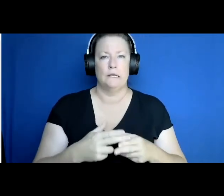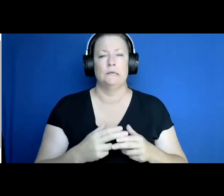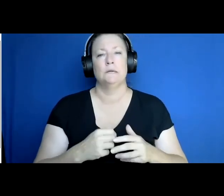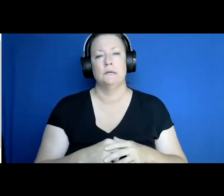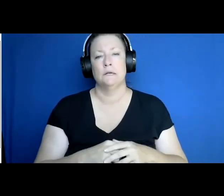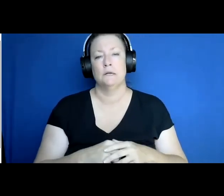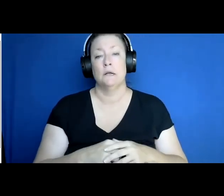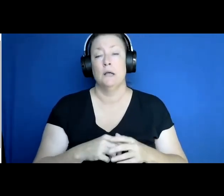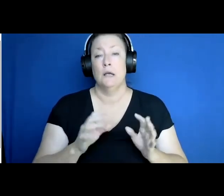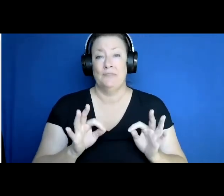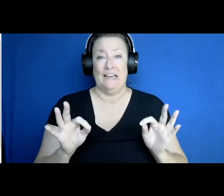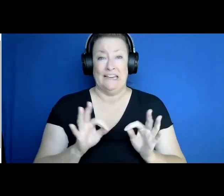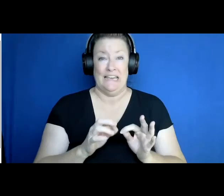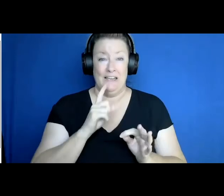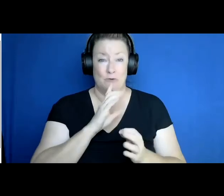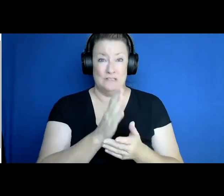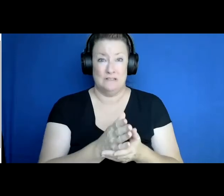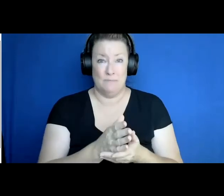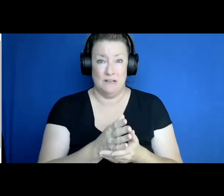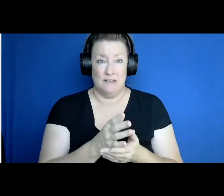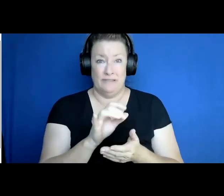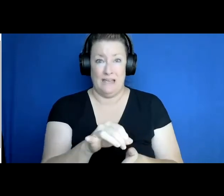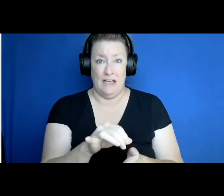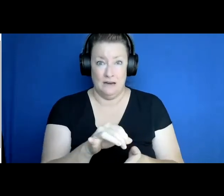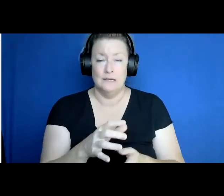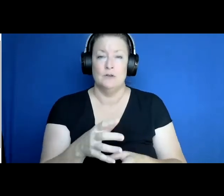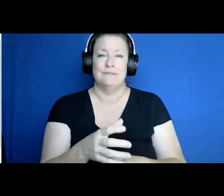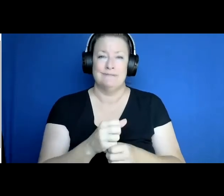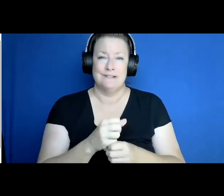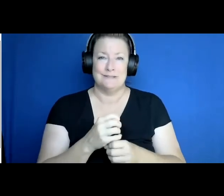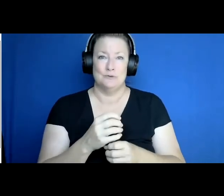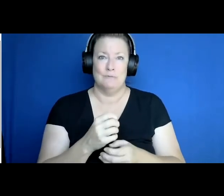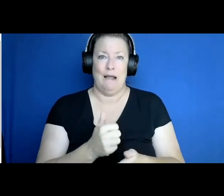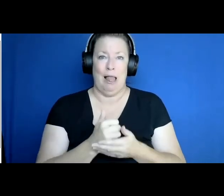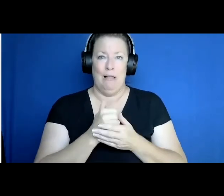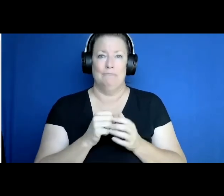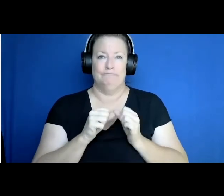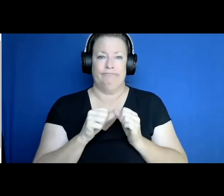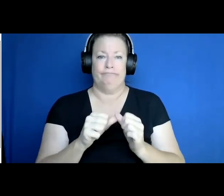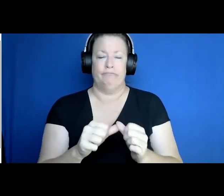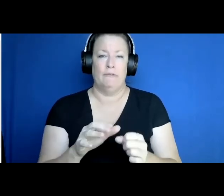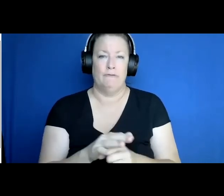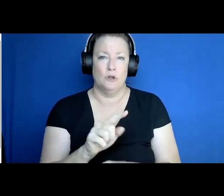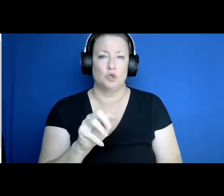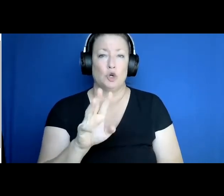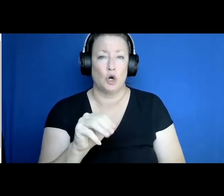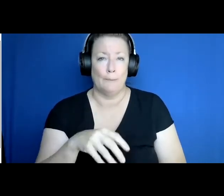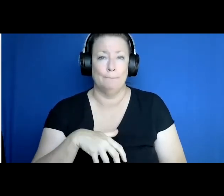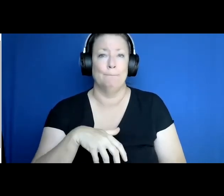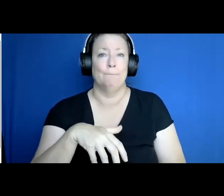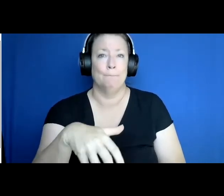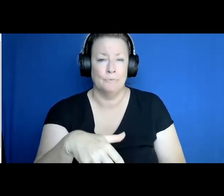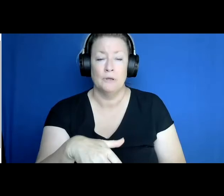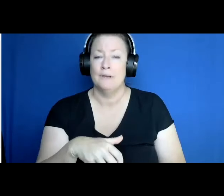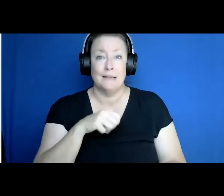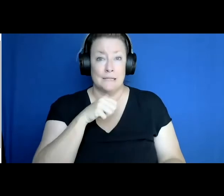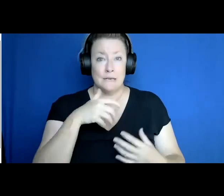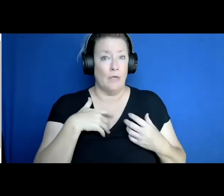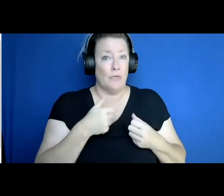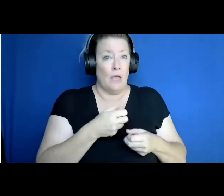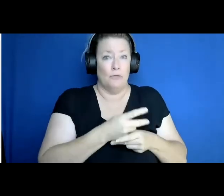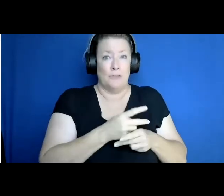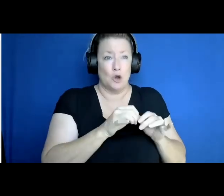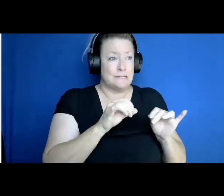from happening is to get these babies to term, because the problem is not with the healthcare system or with healthcare